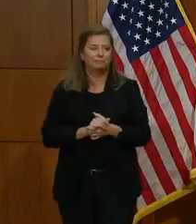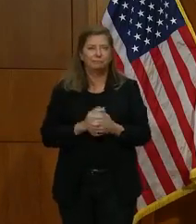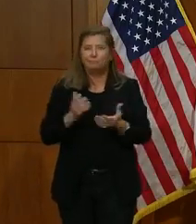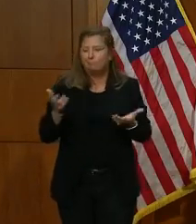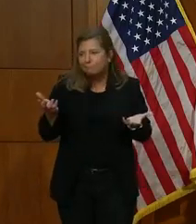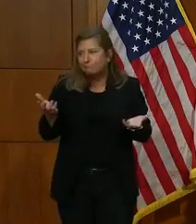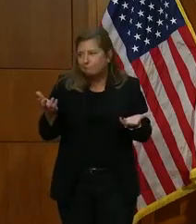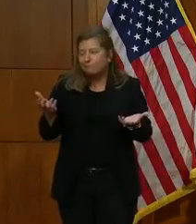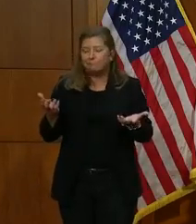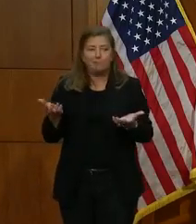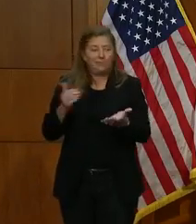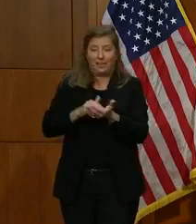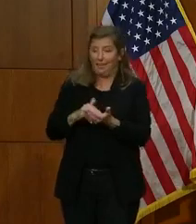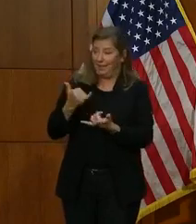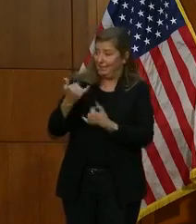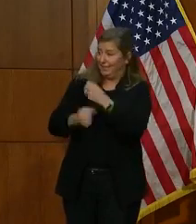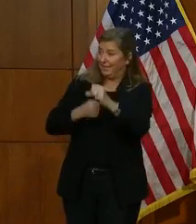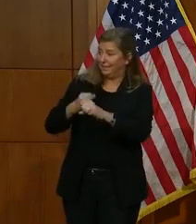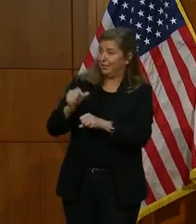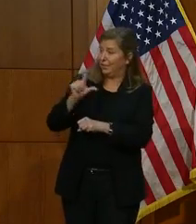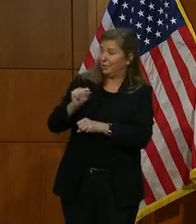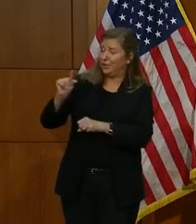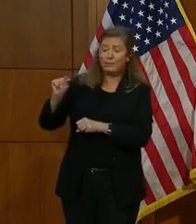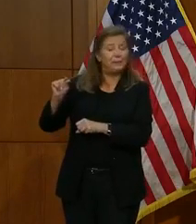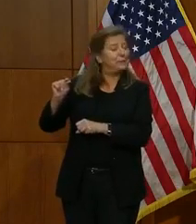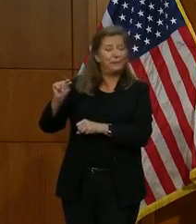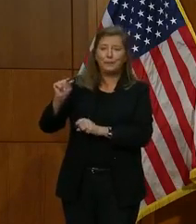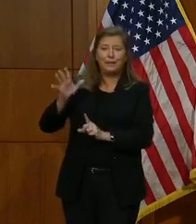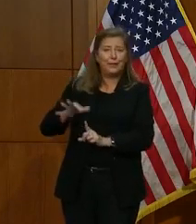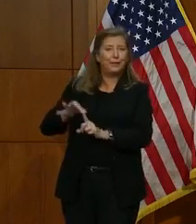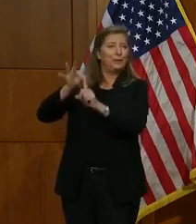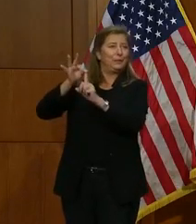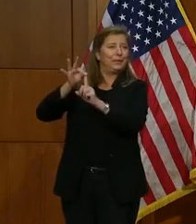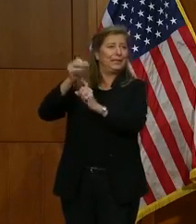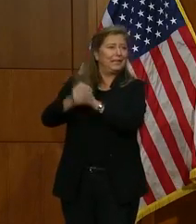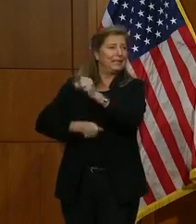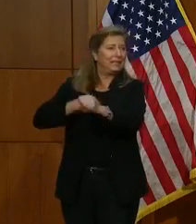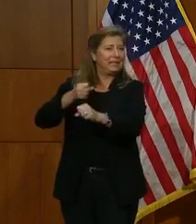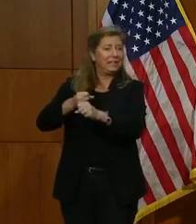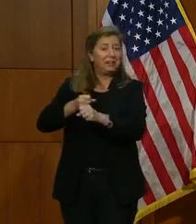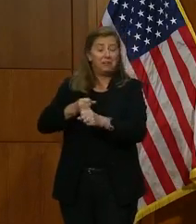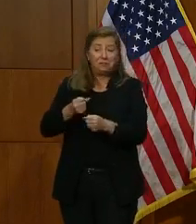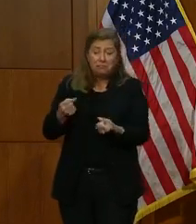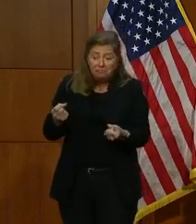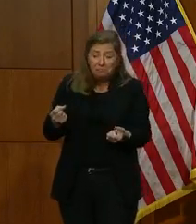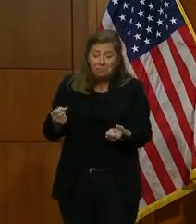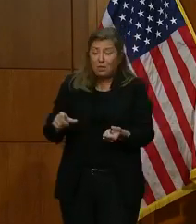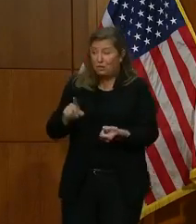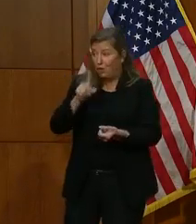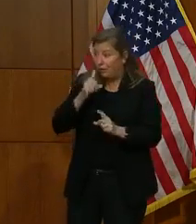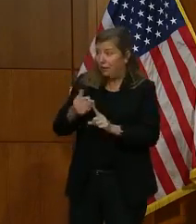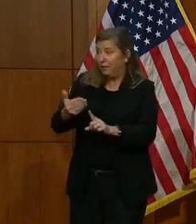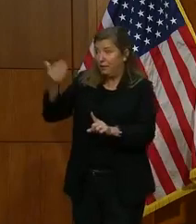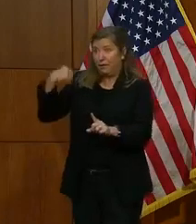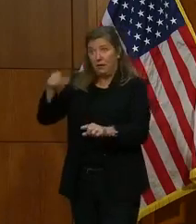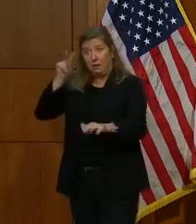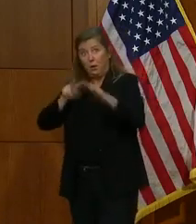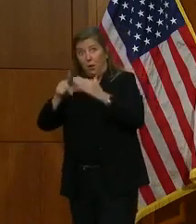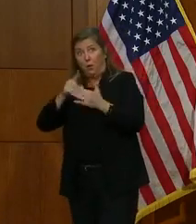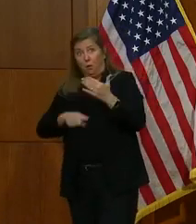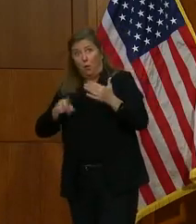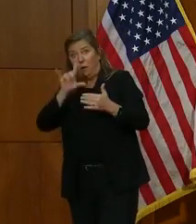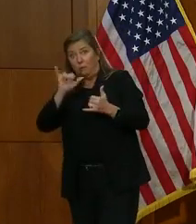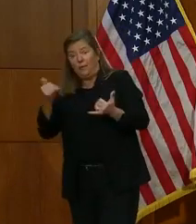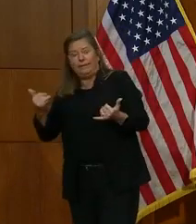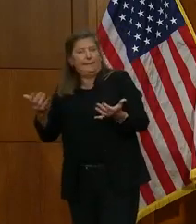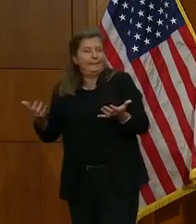Again, I'll repeat, 2020 has been a unique year, so I didn't think much about where we'd be, for the most part, because everything